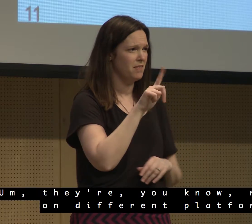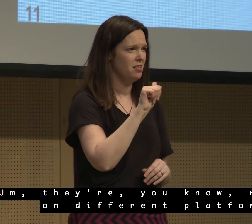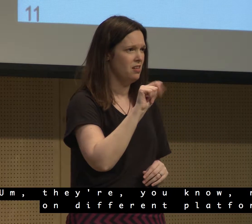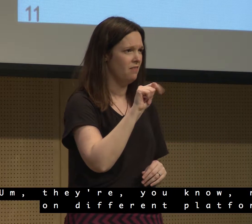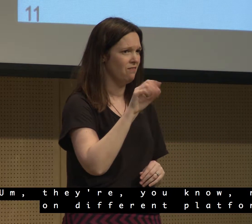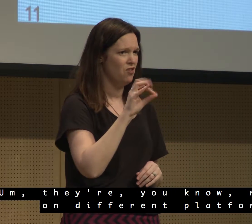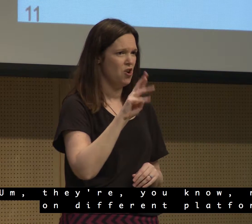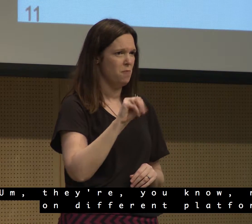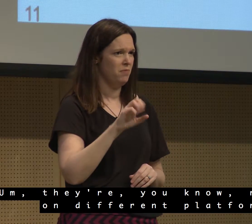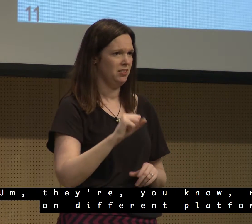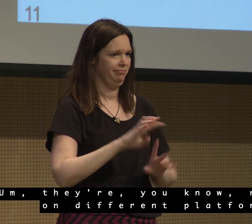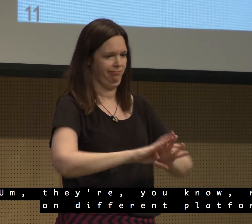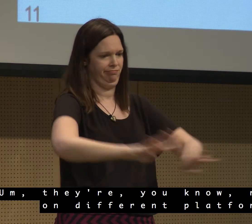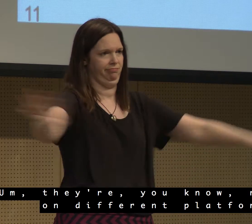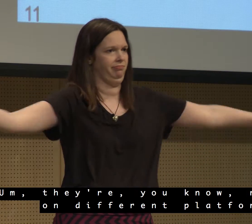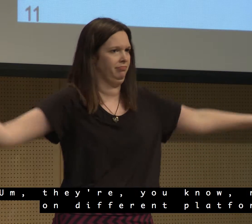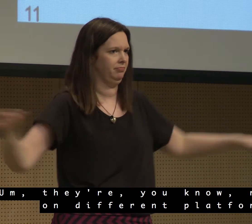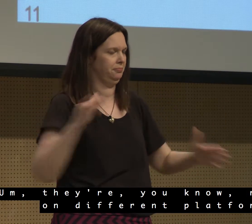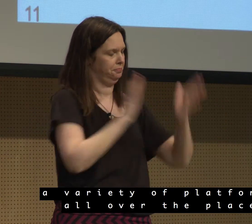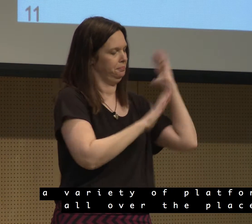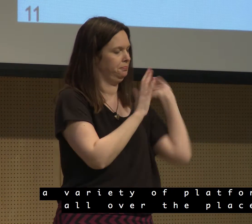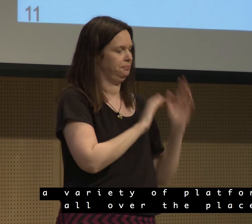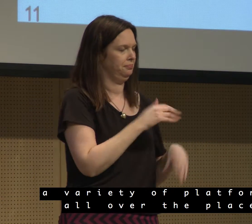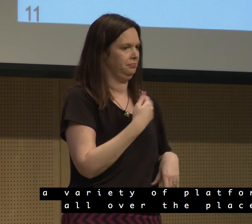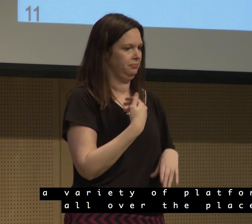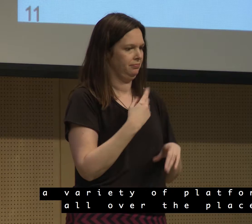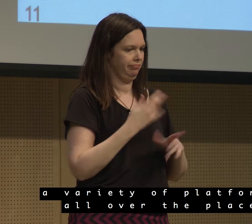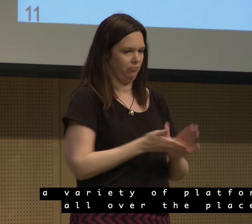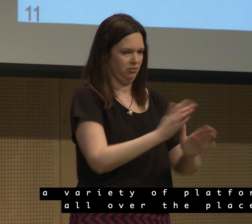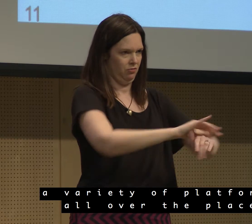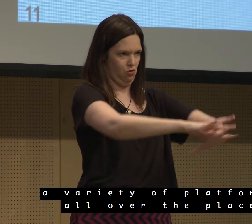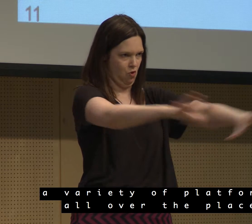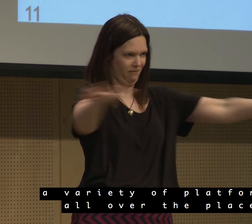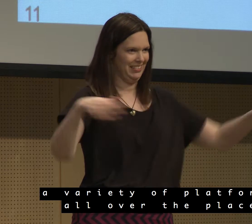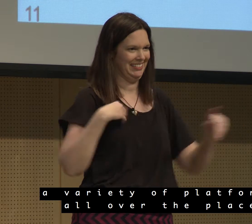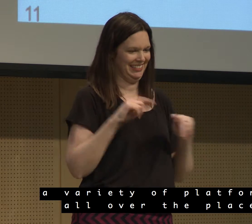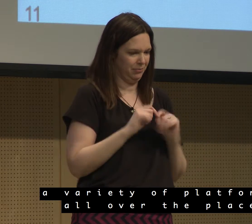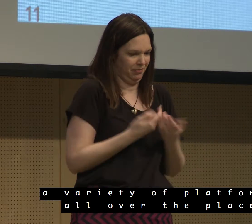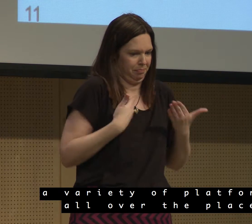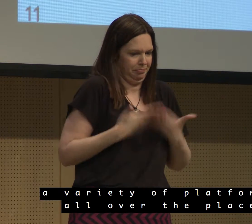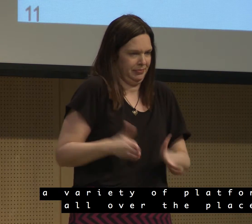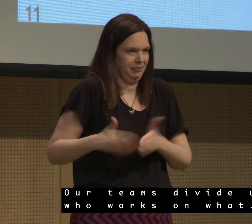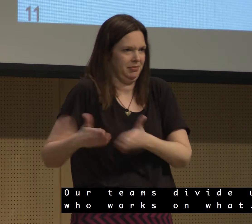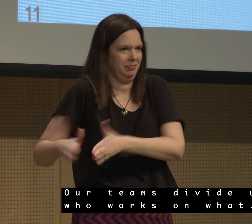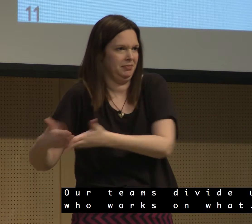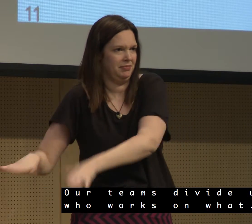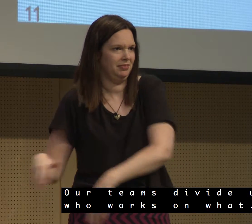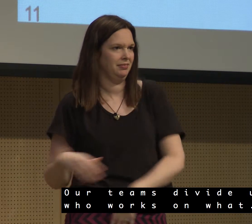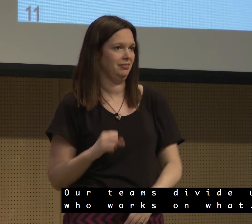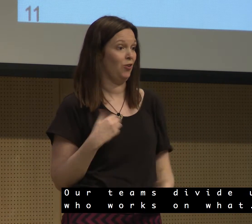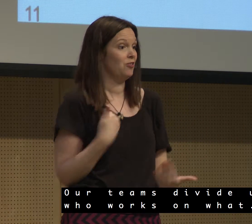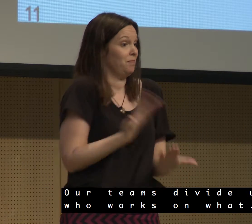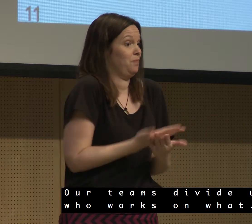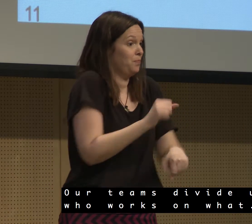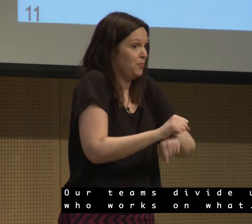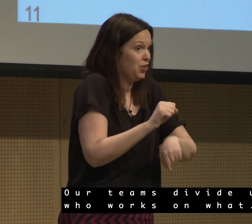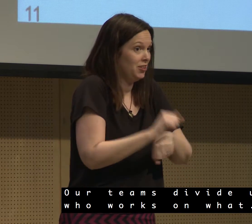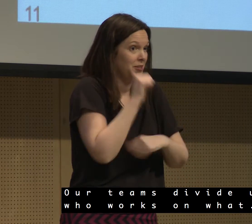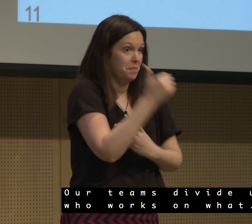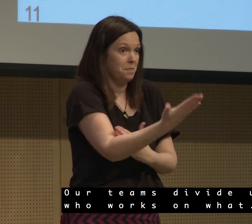They're, running on different platforms, a variety of platforms all over the place. Our teams divide up who works